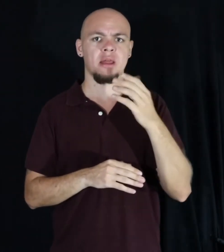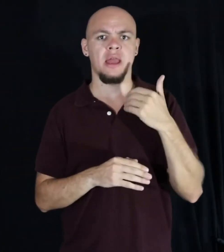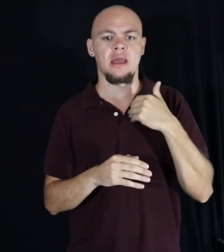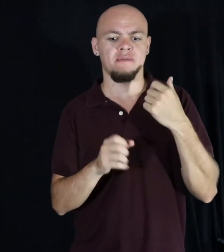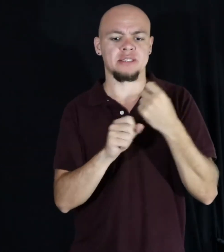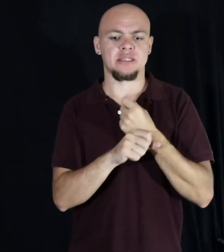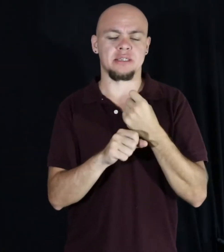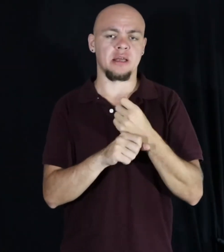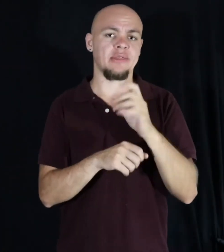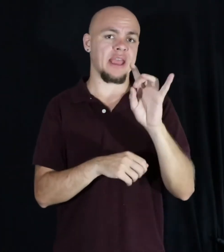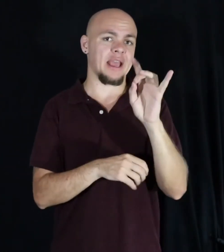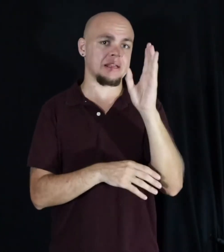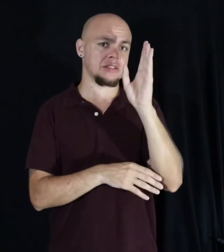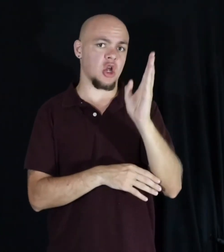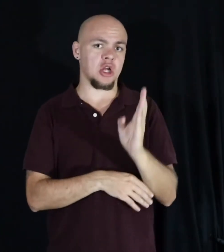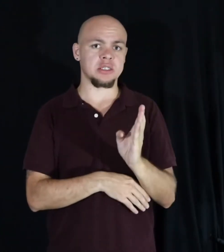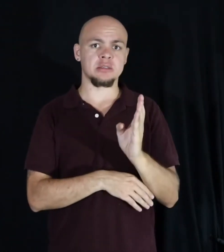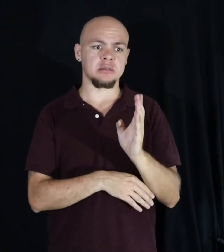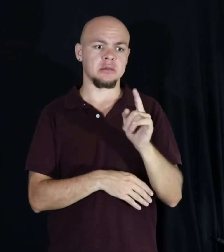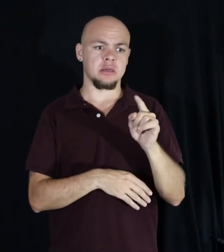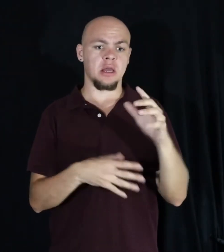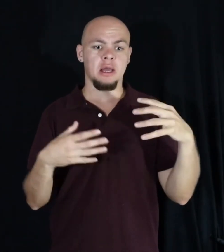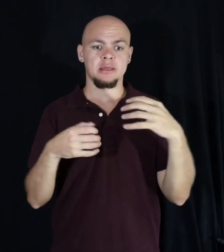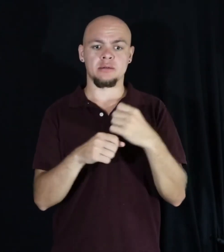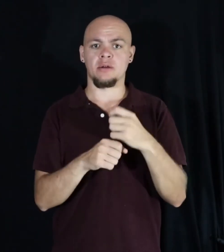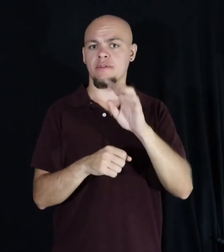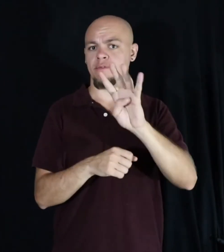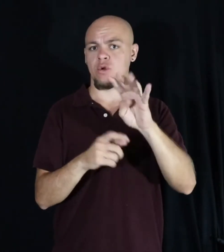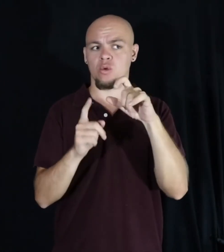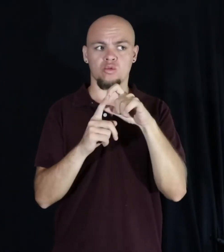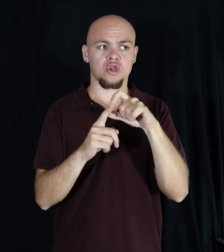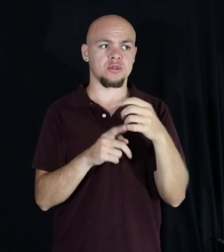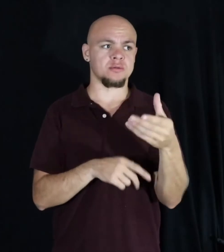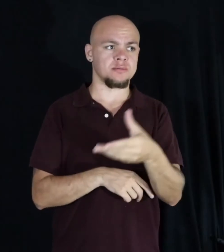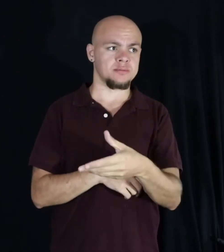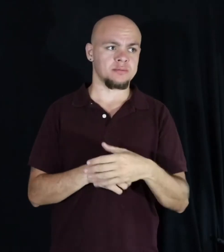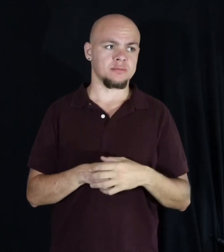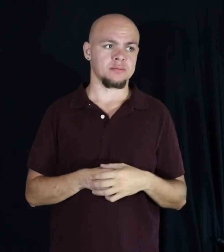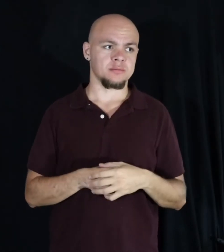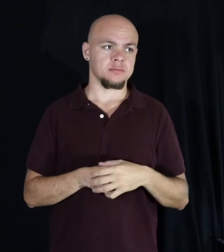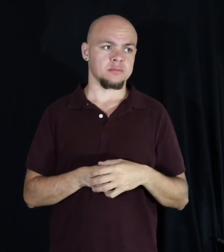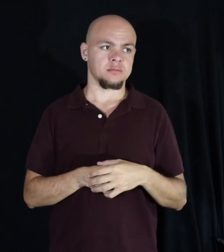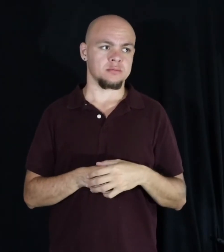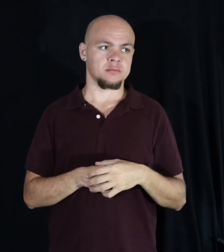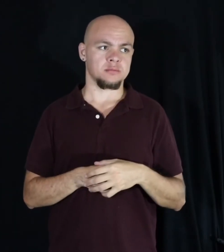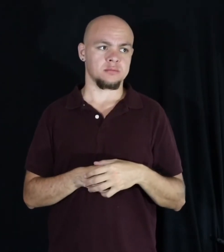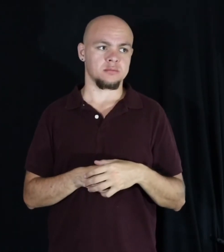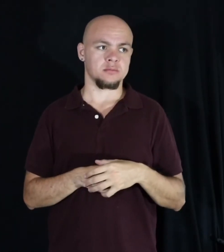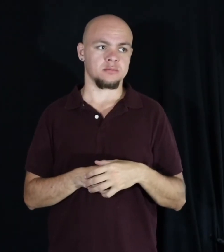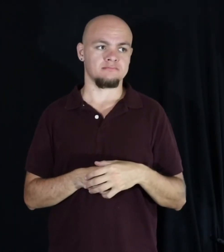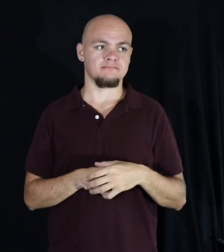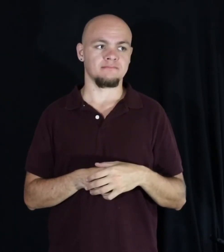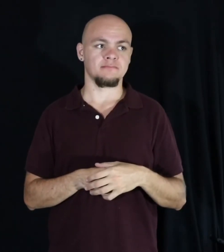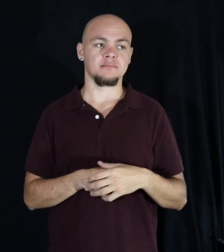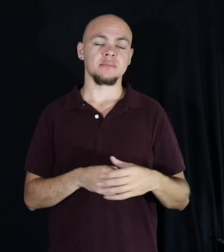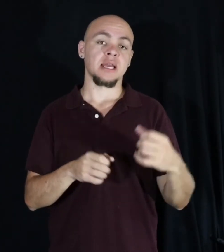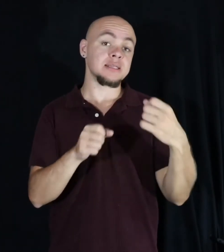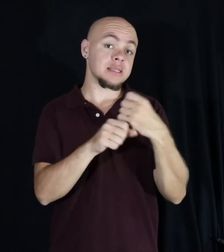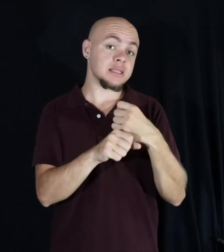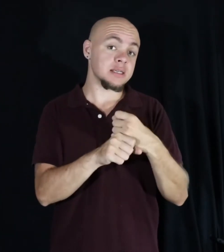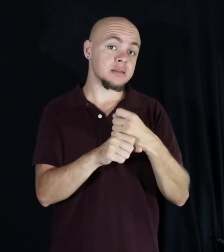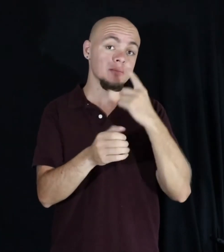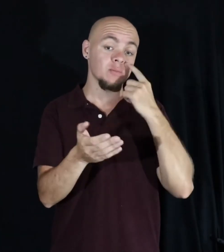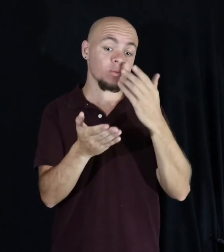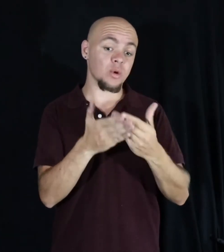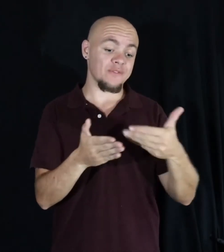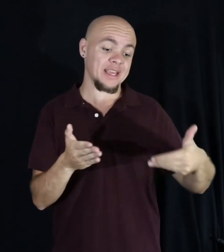online, and those 8 talks can basically be summed up into just 4 words, because that's all he's basically showing us. Our intuition is really bad.